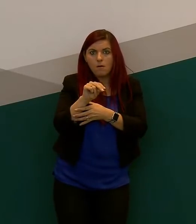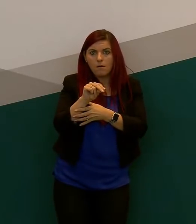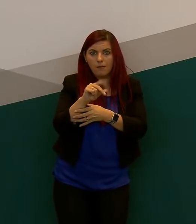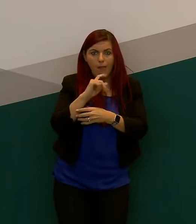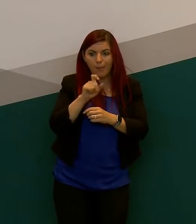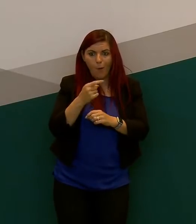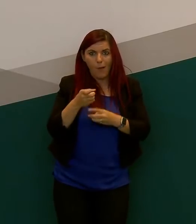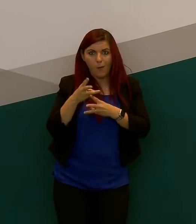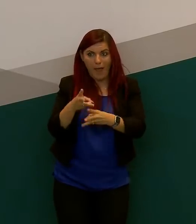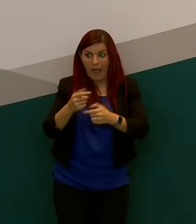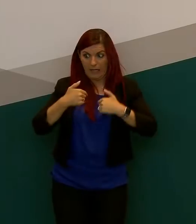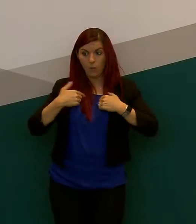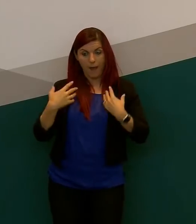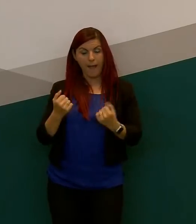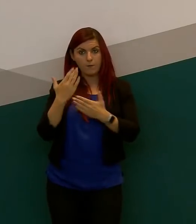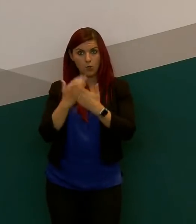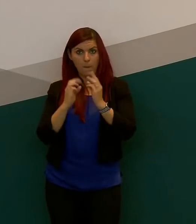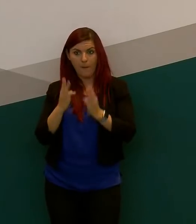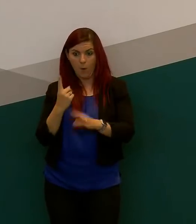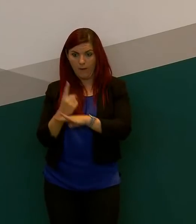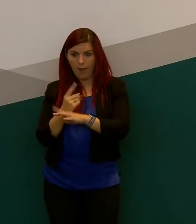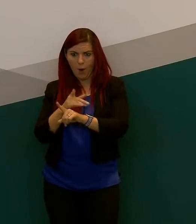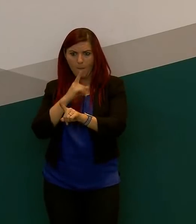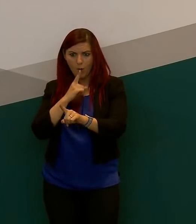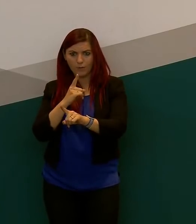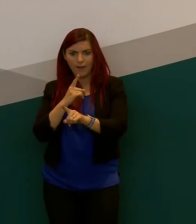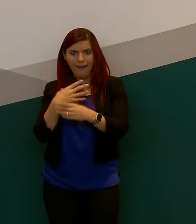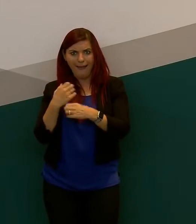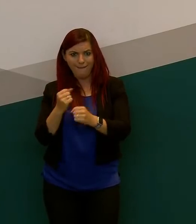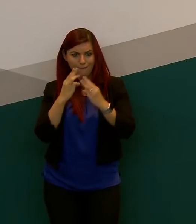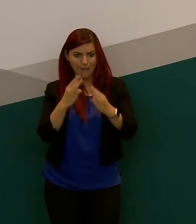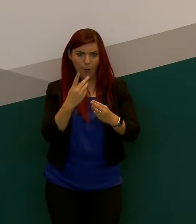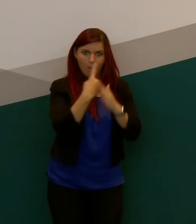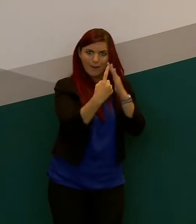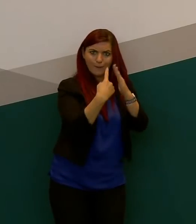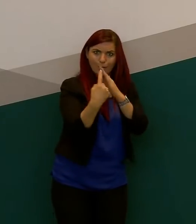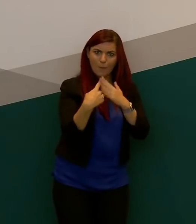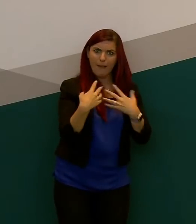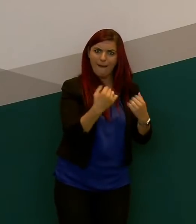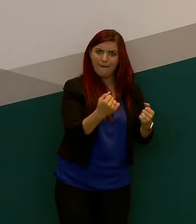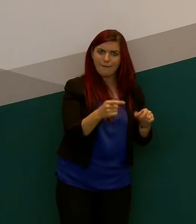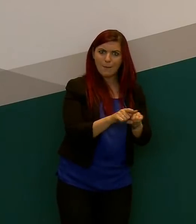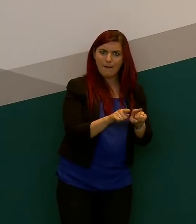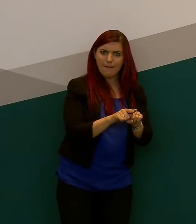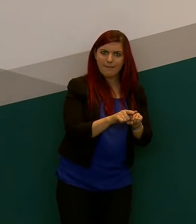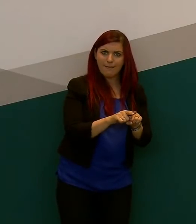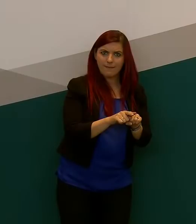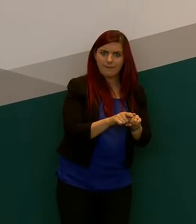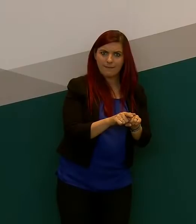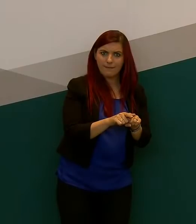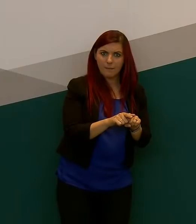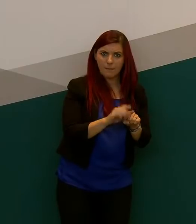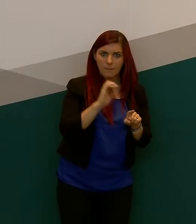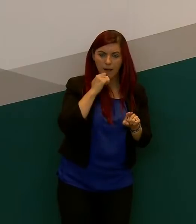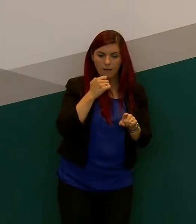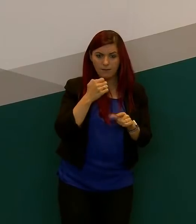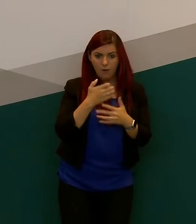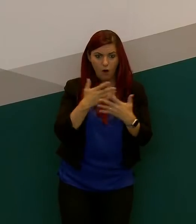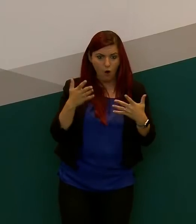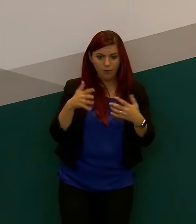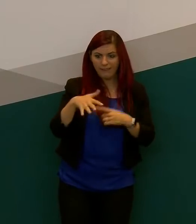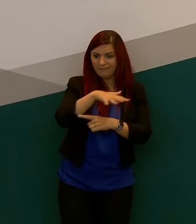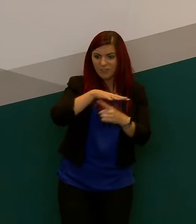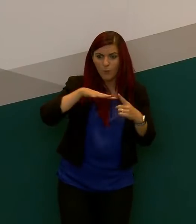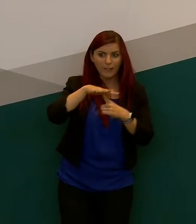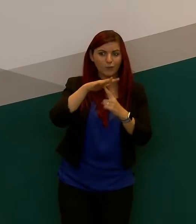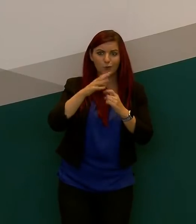to ensure that all of the environments in which people will, you know, find themselves as customers or as